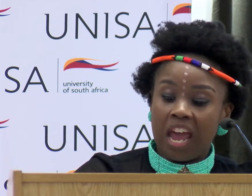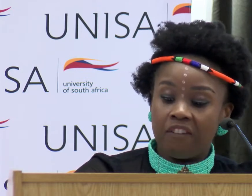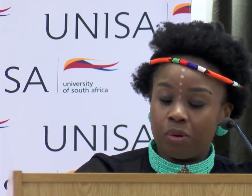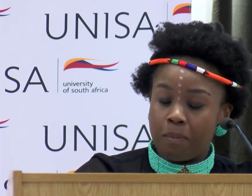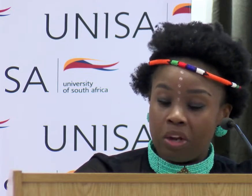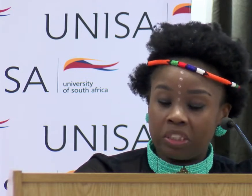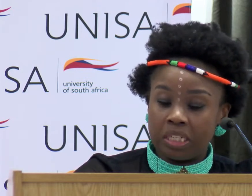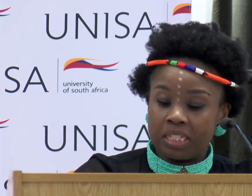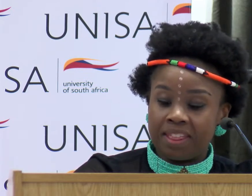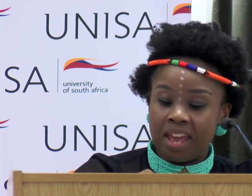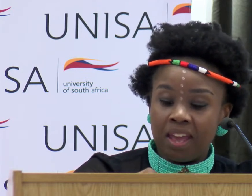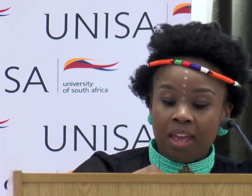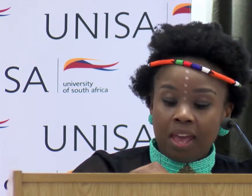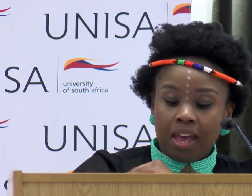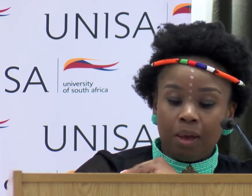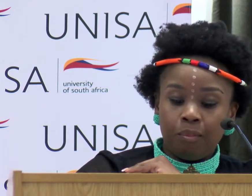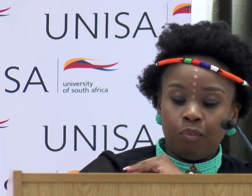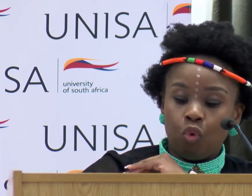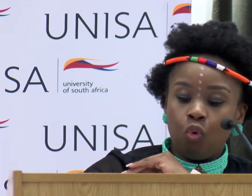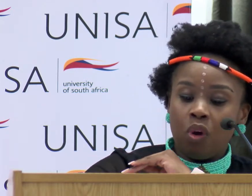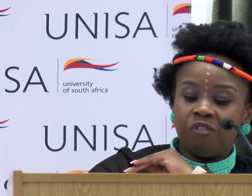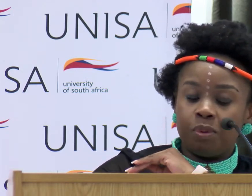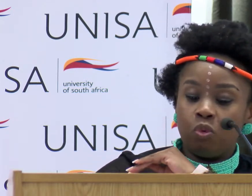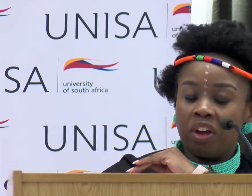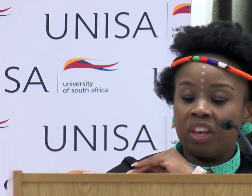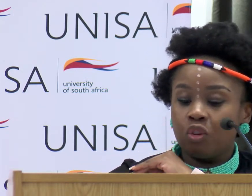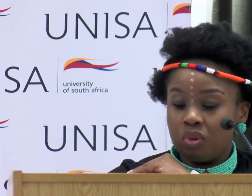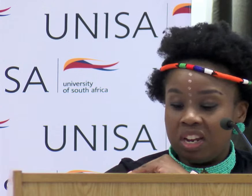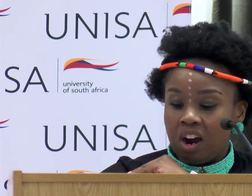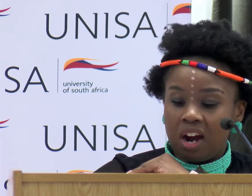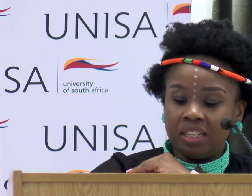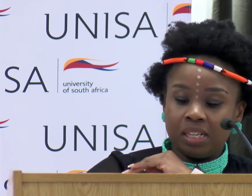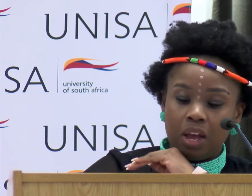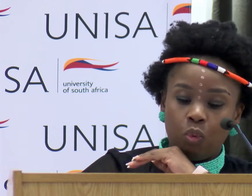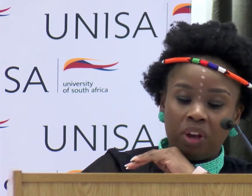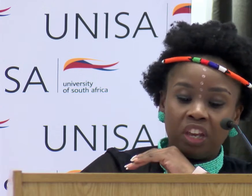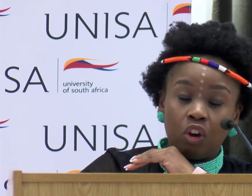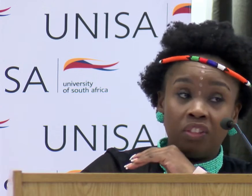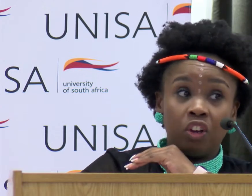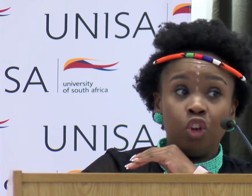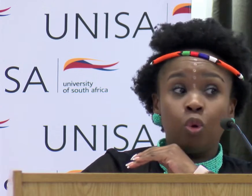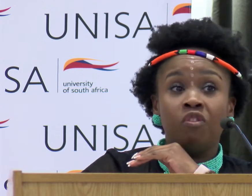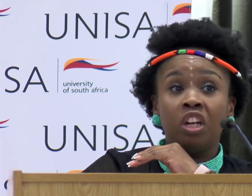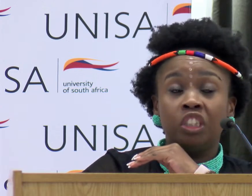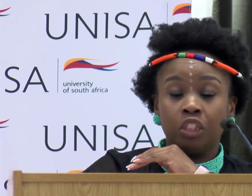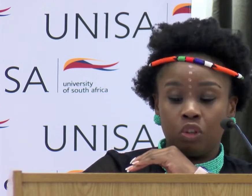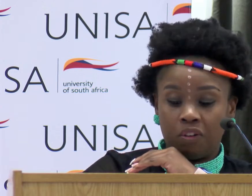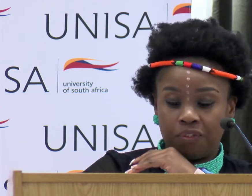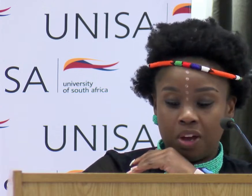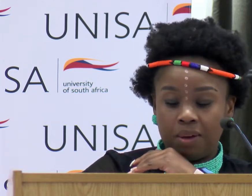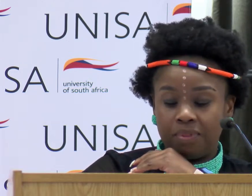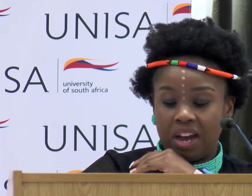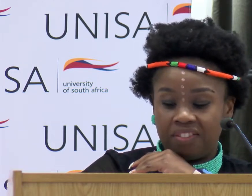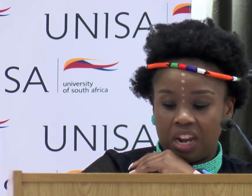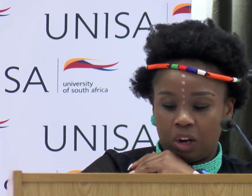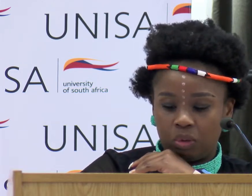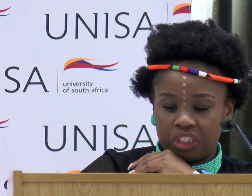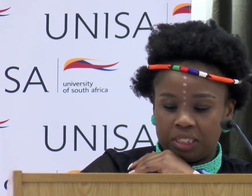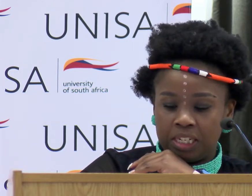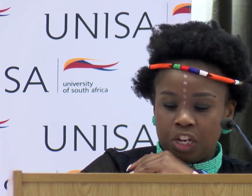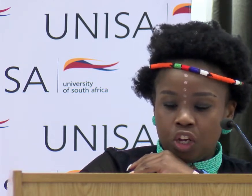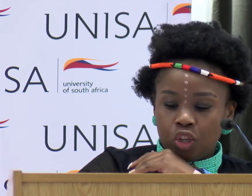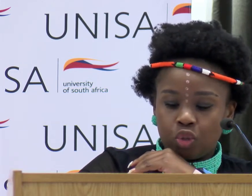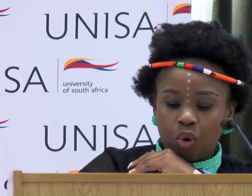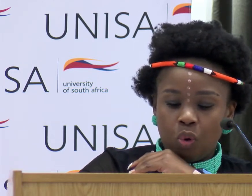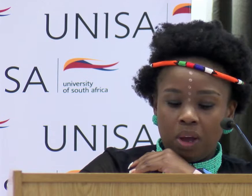people that I haven't mentioned there who have been working really hard, working on the equivalences of the other